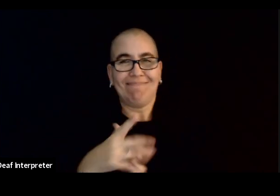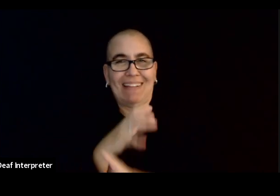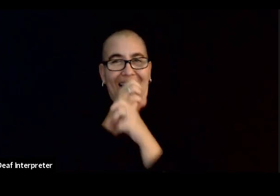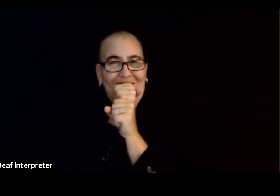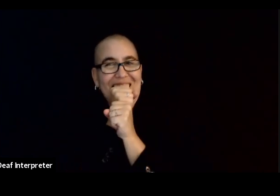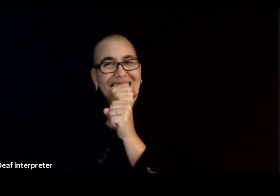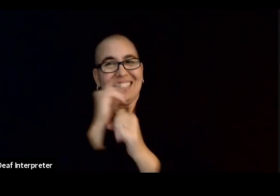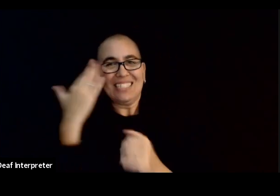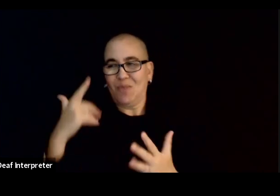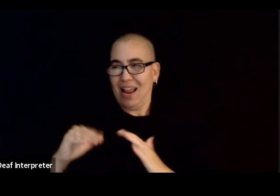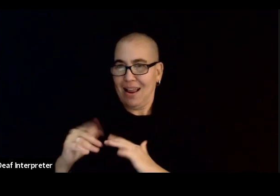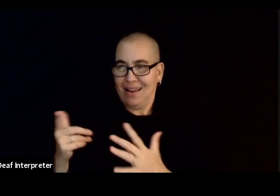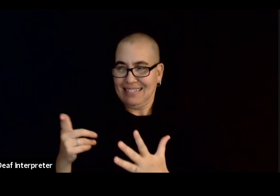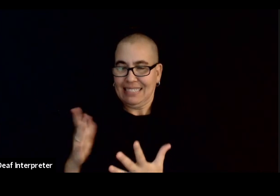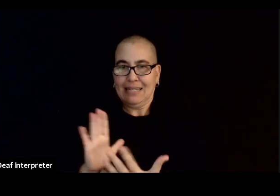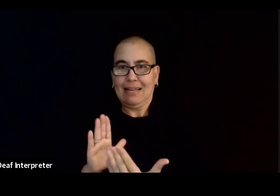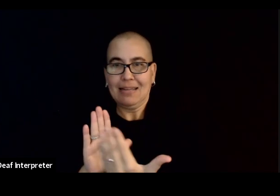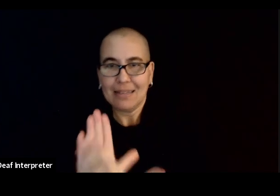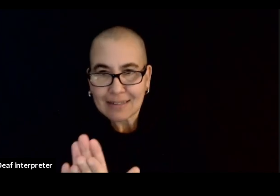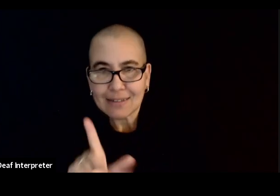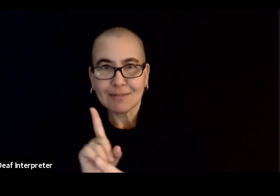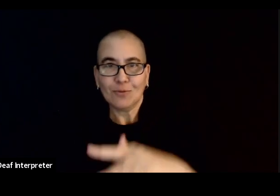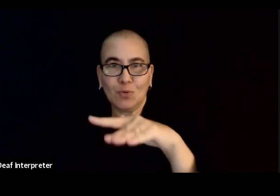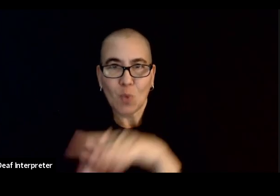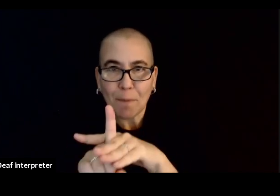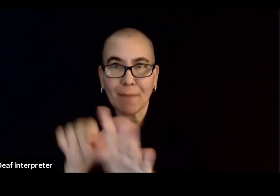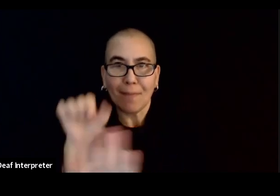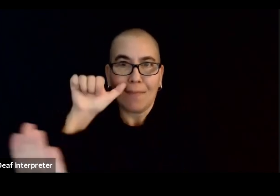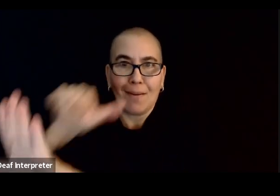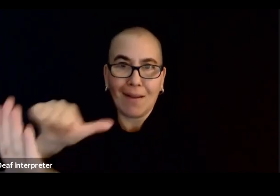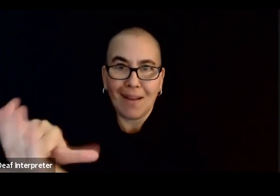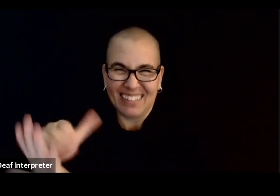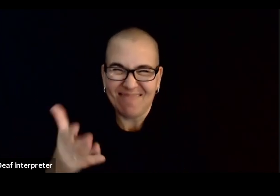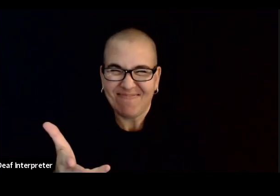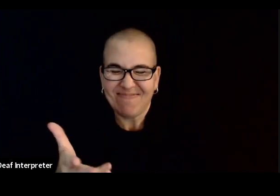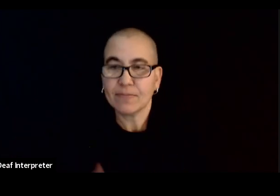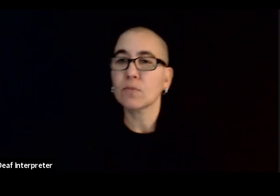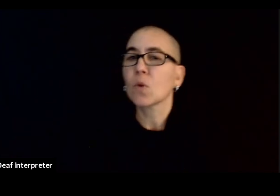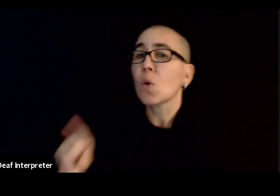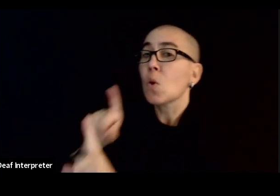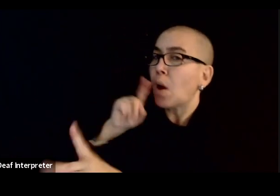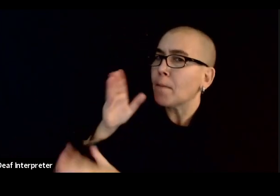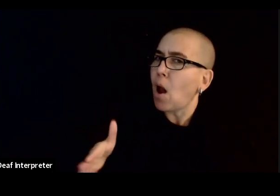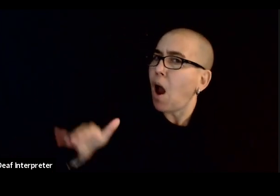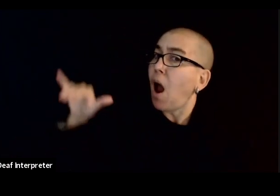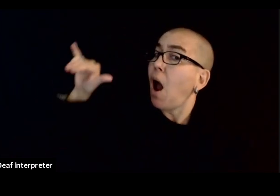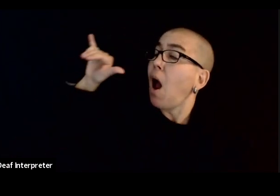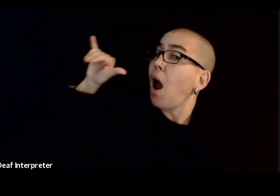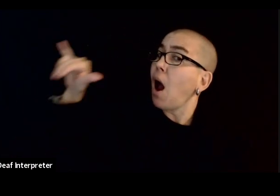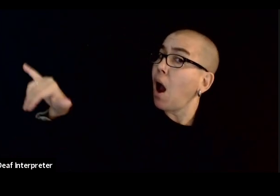Thanks, Peter. There was nothing else related to that, right?